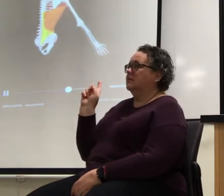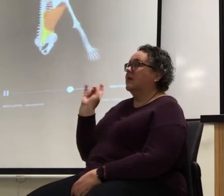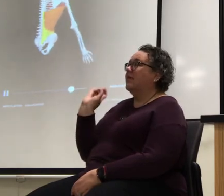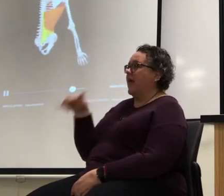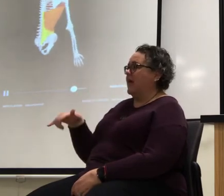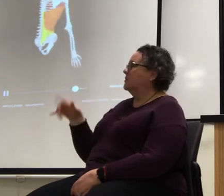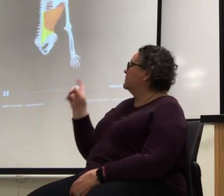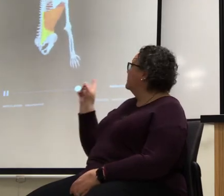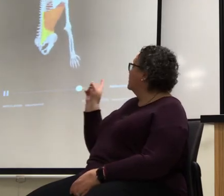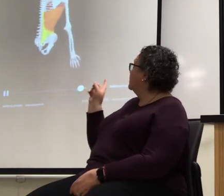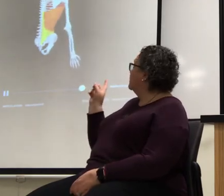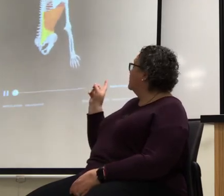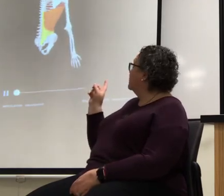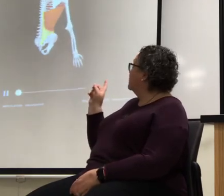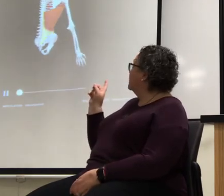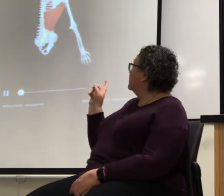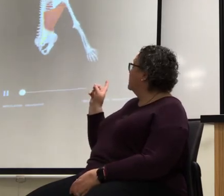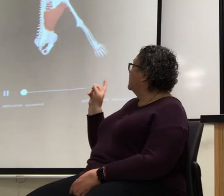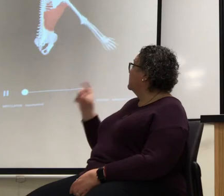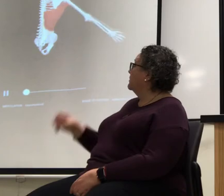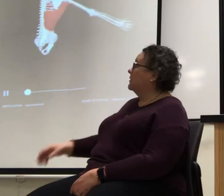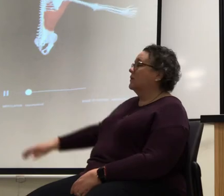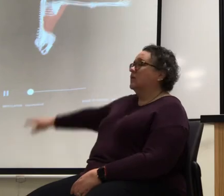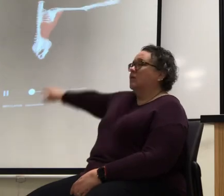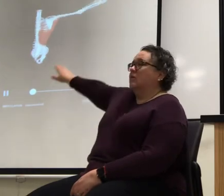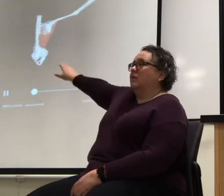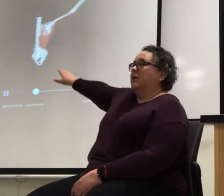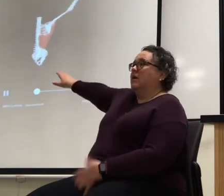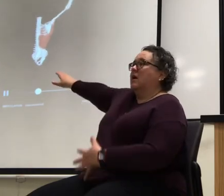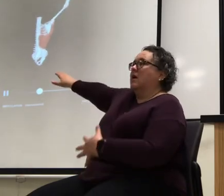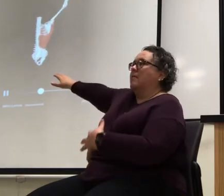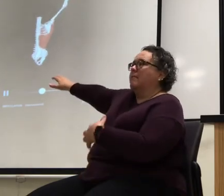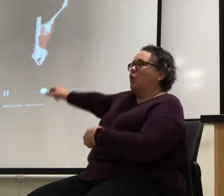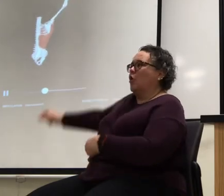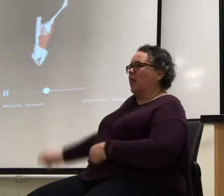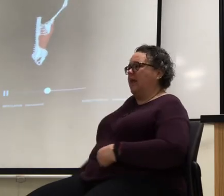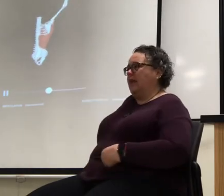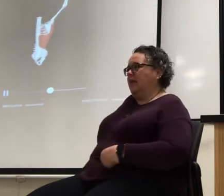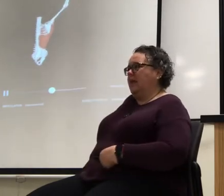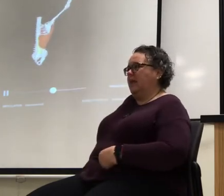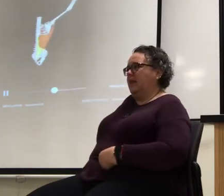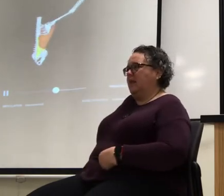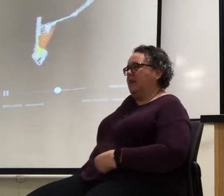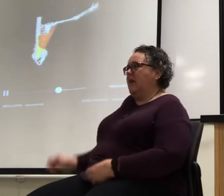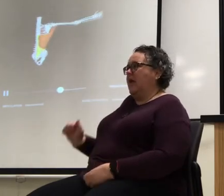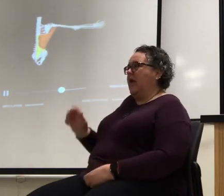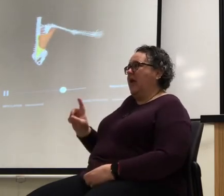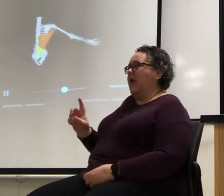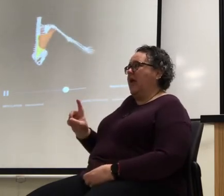That. When you pull the arm back in. That's adduction.